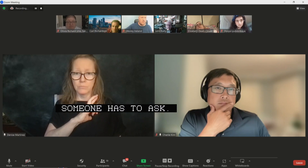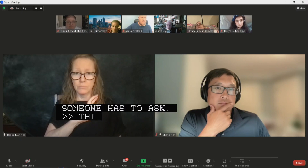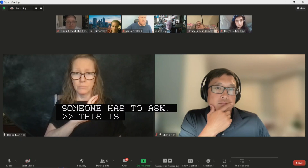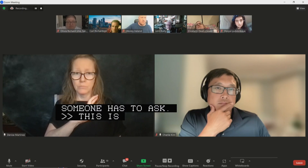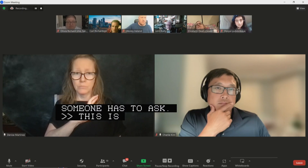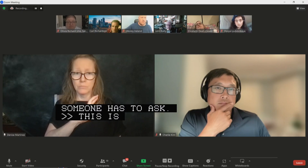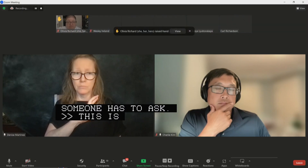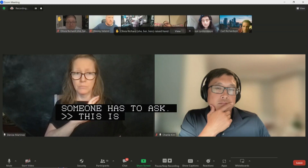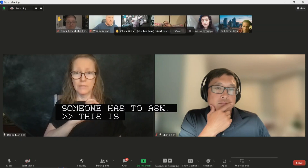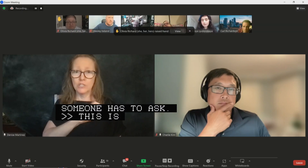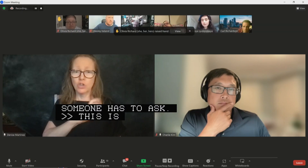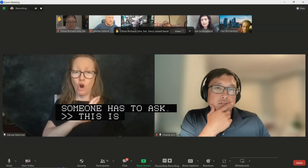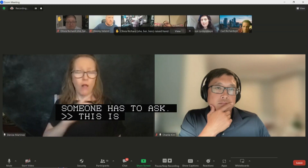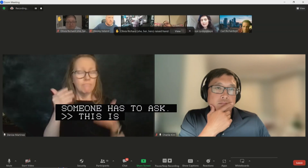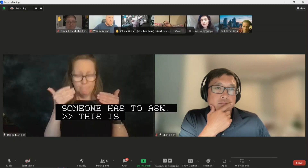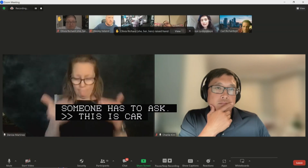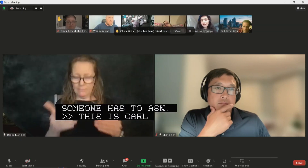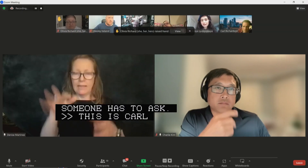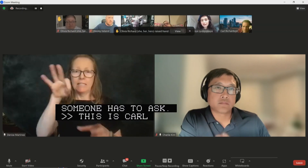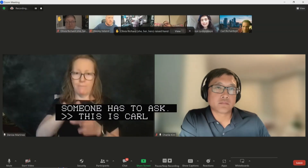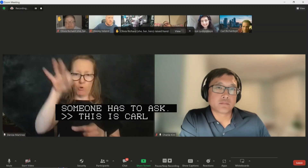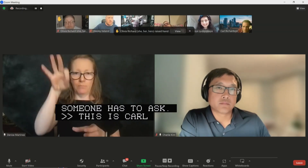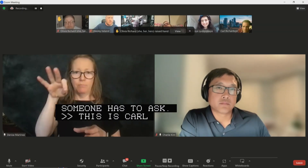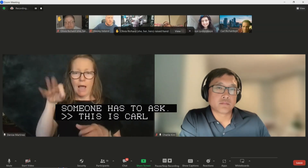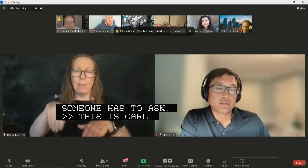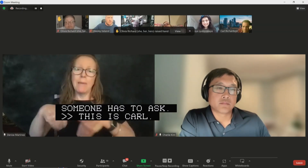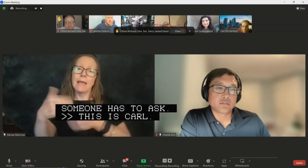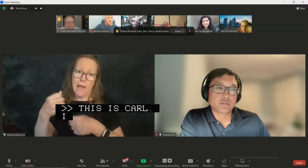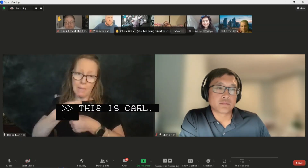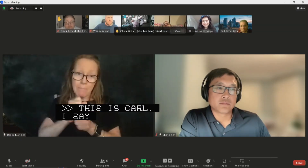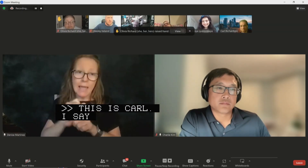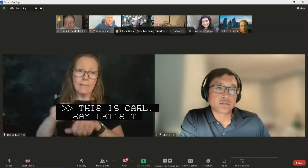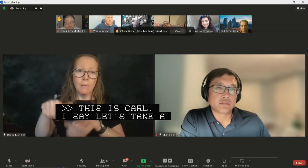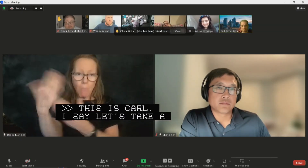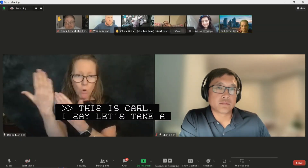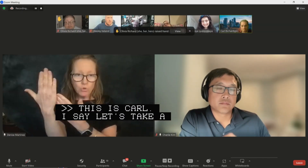I say let's take a vote. I make a motion.